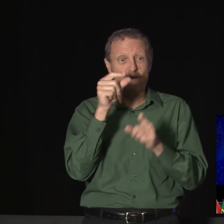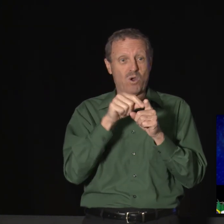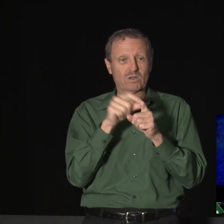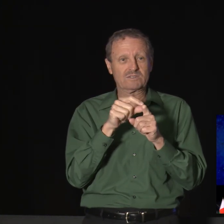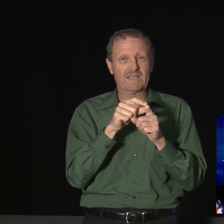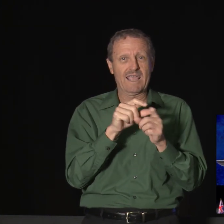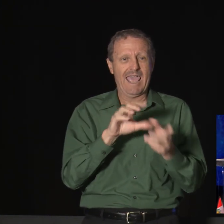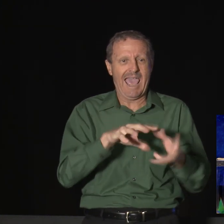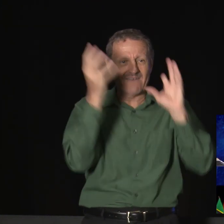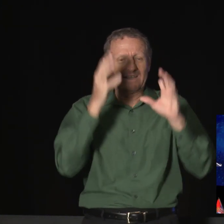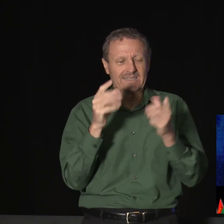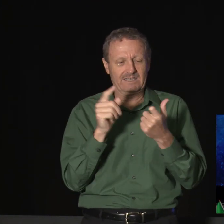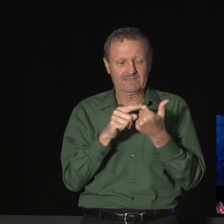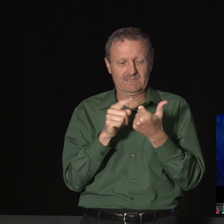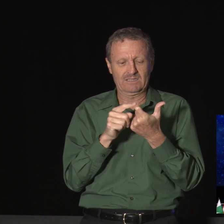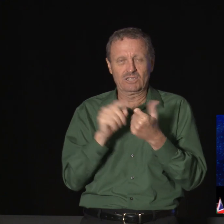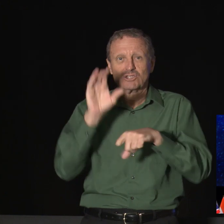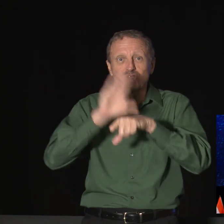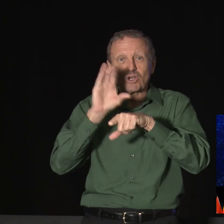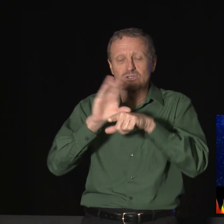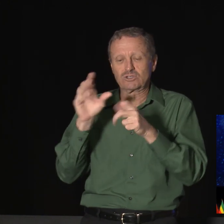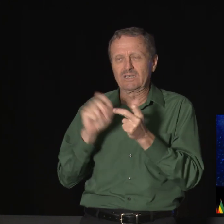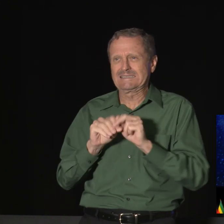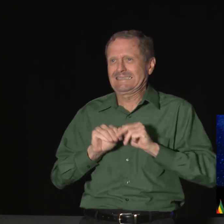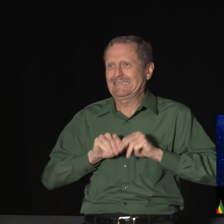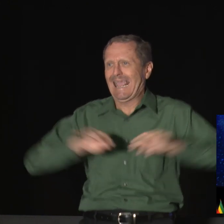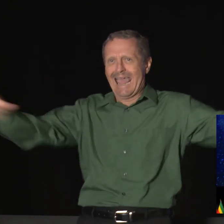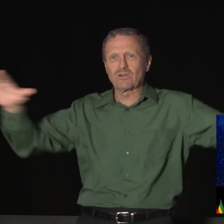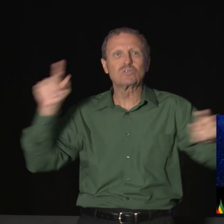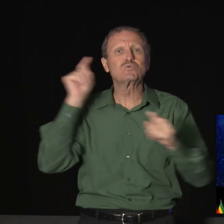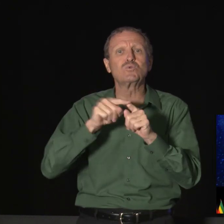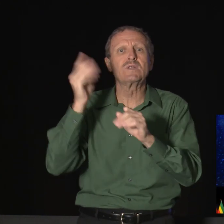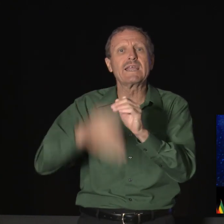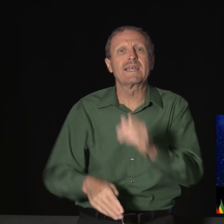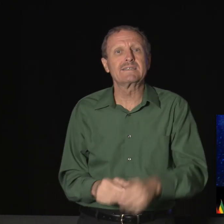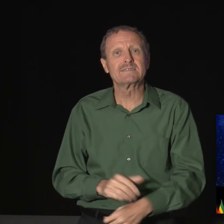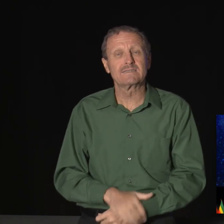church, scattered. To the end.